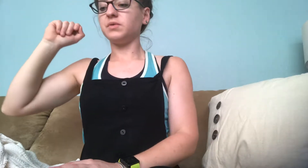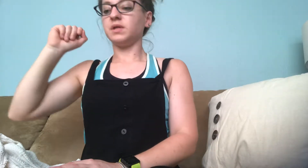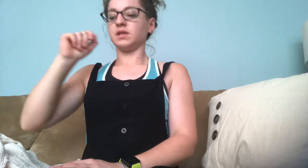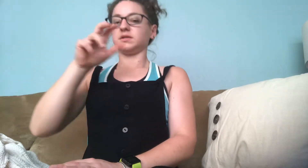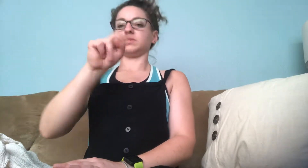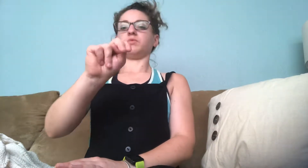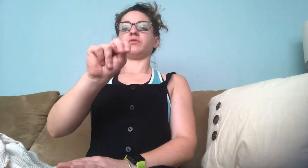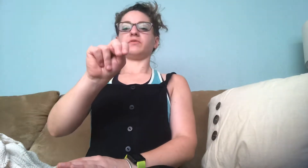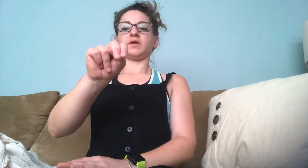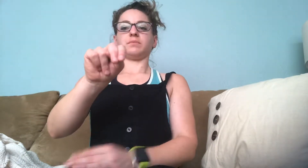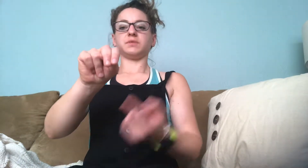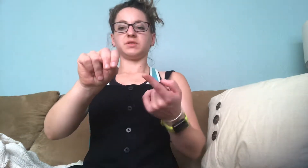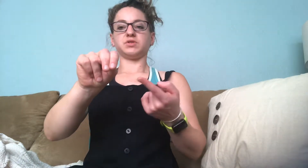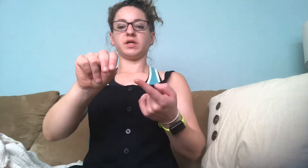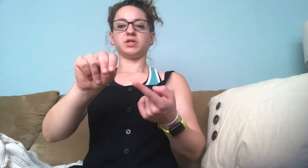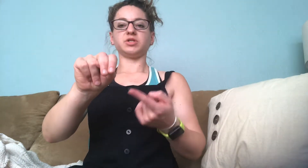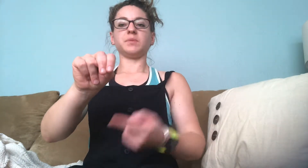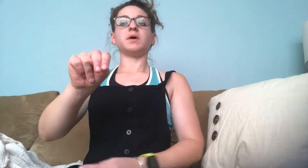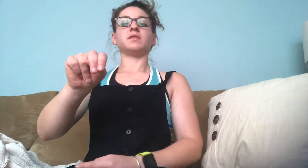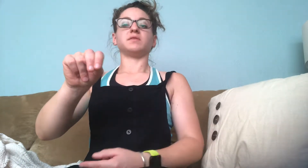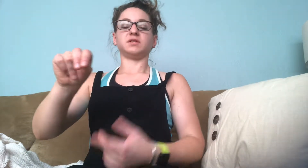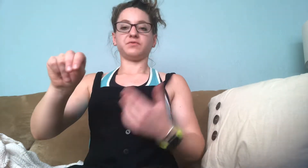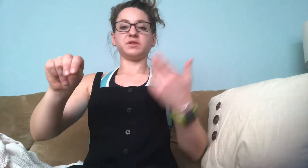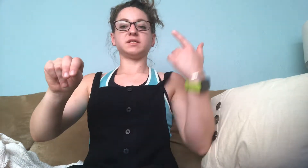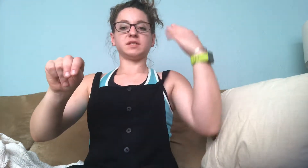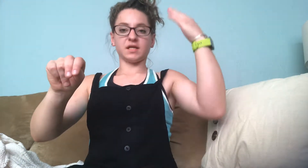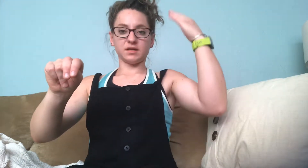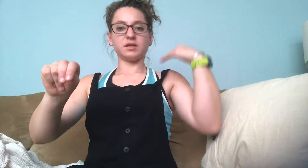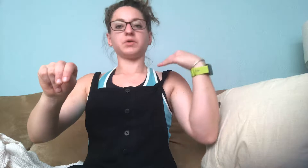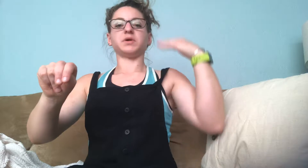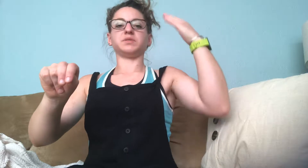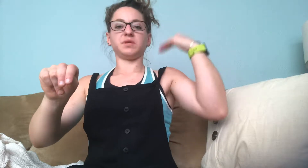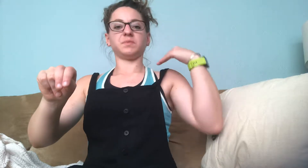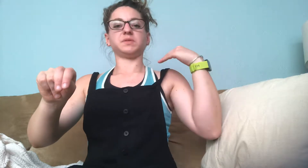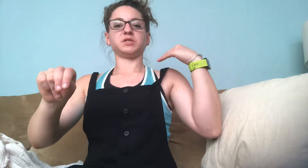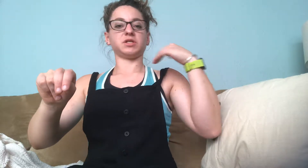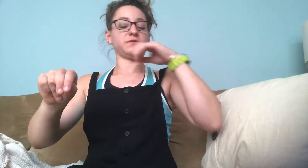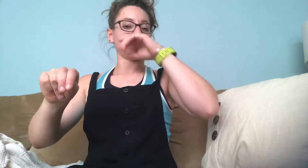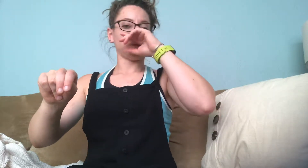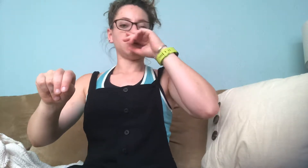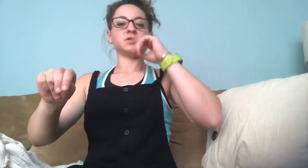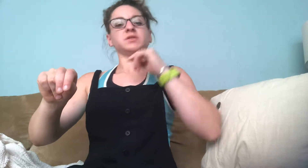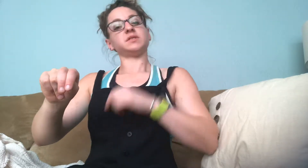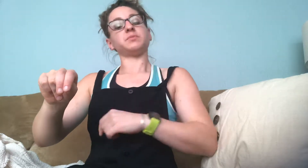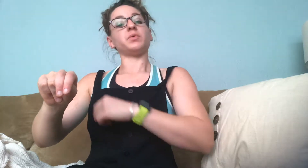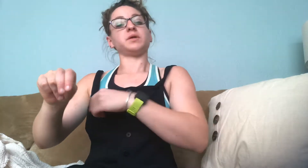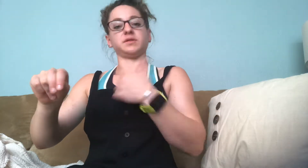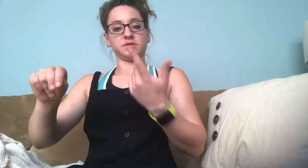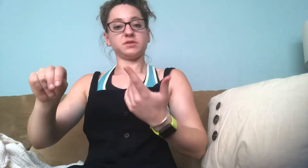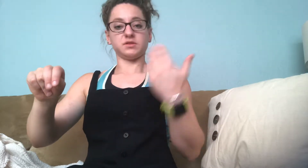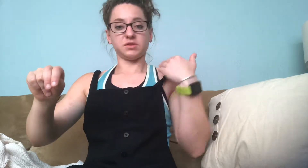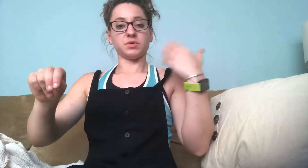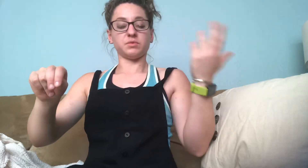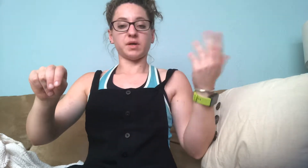Nephew and niece. Both of them, this is your hand shape. The difference is, again, going to be the position of it. So this is important to what